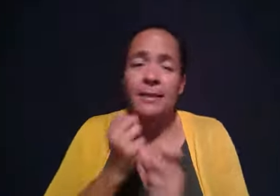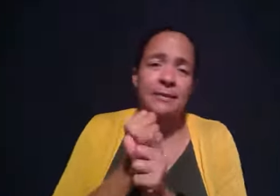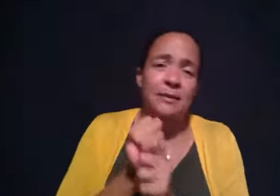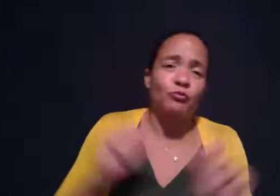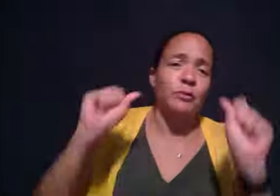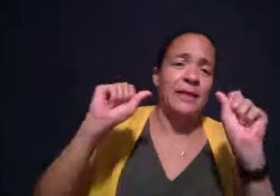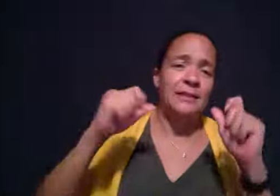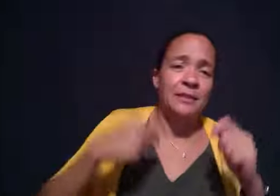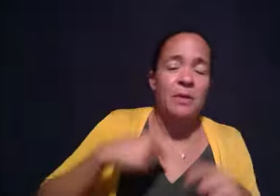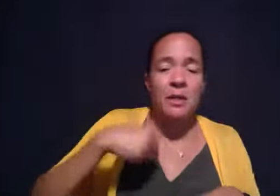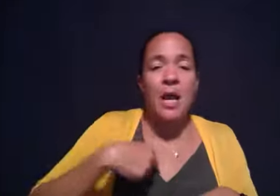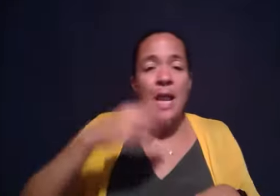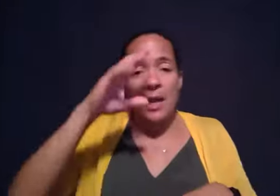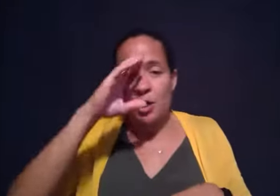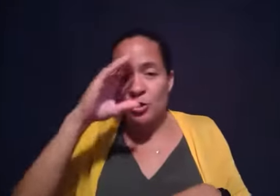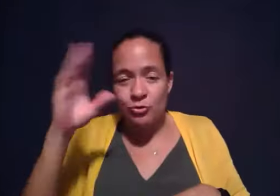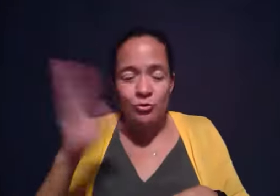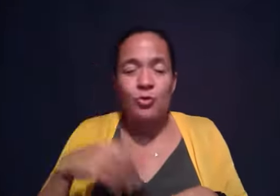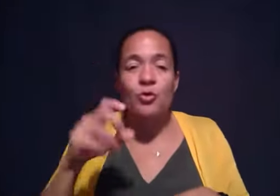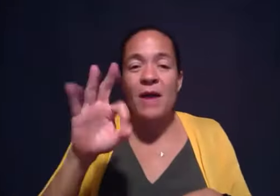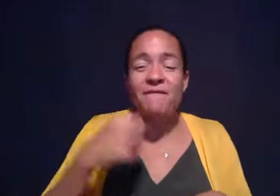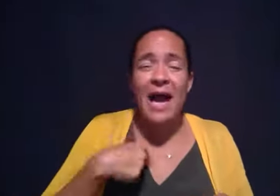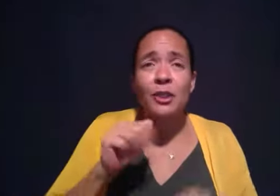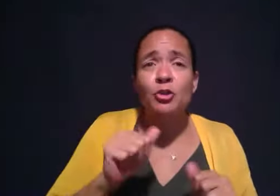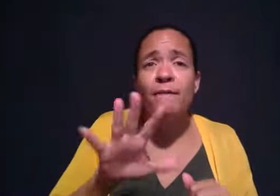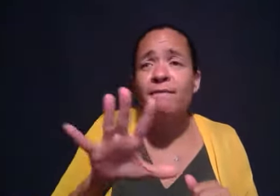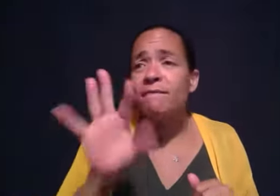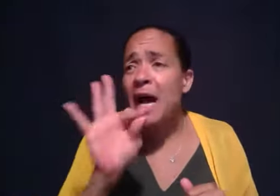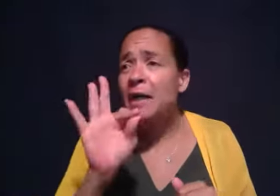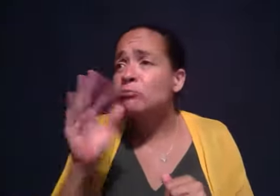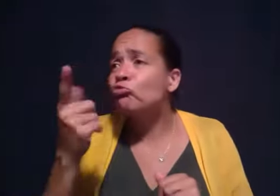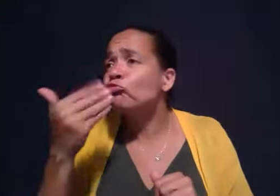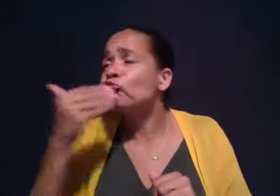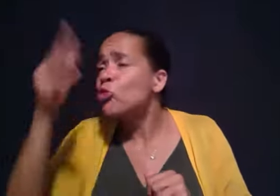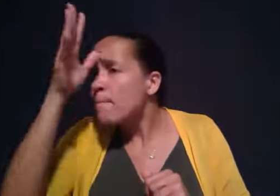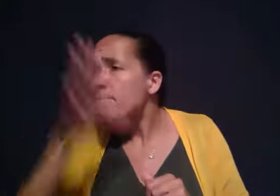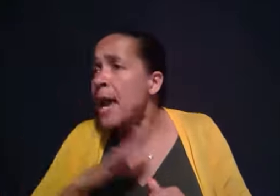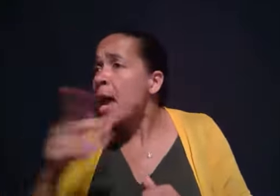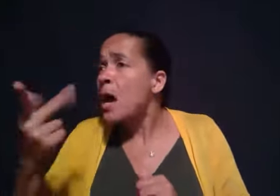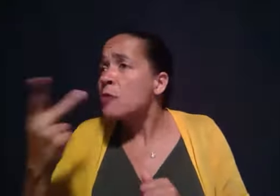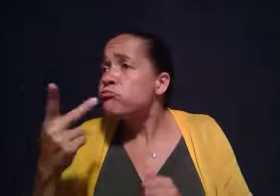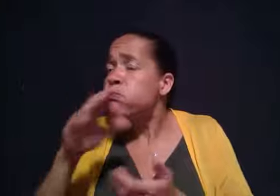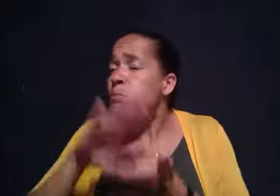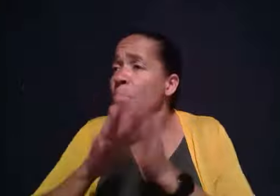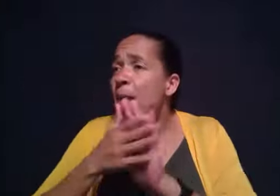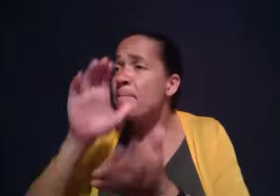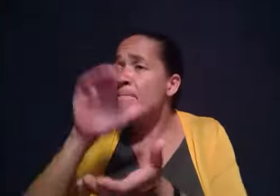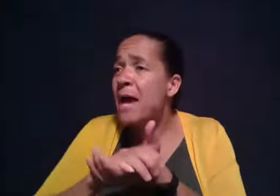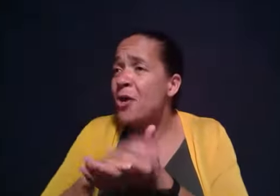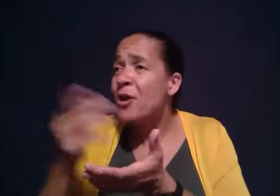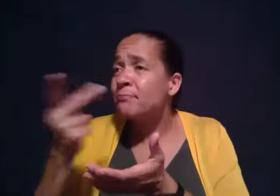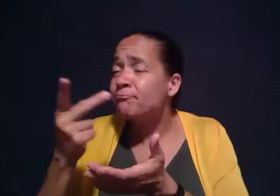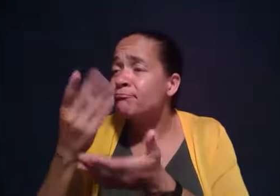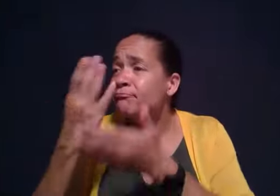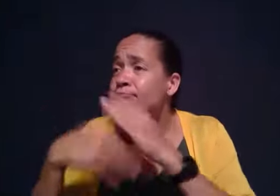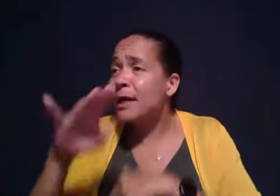heart of hearts that if I could find somebody to marry me and to have a baby with, then I just knew everything